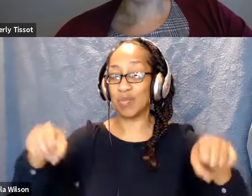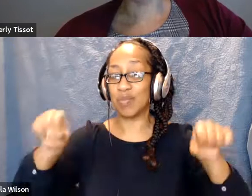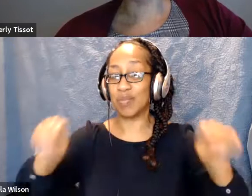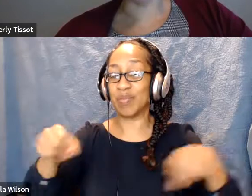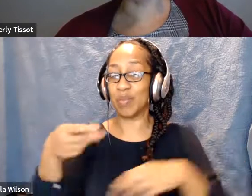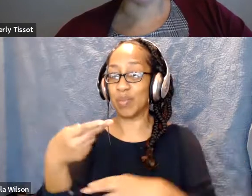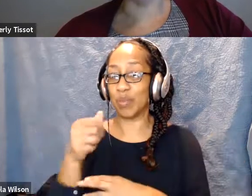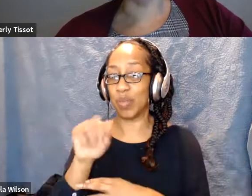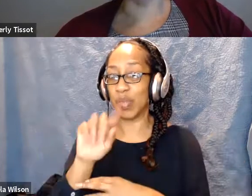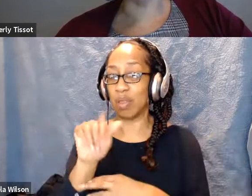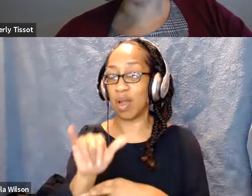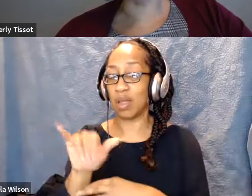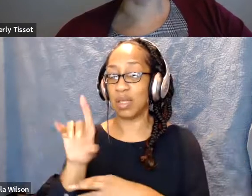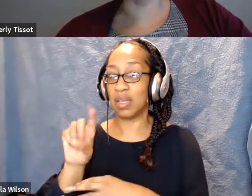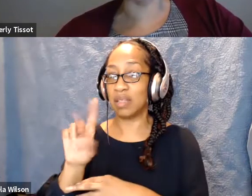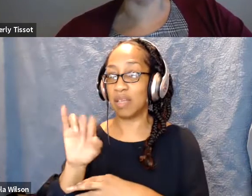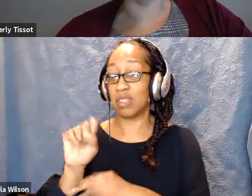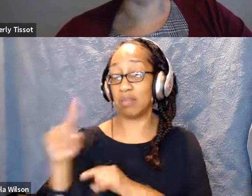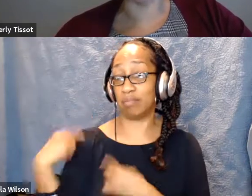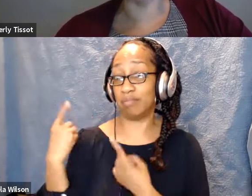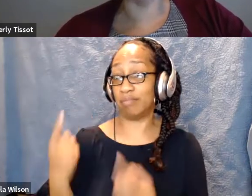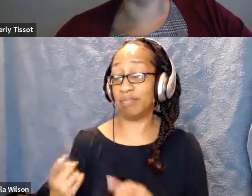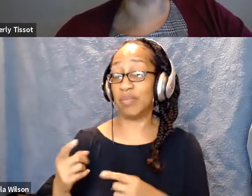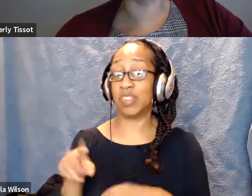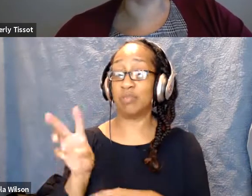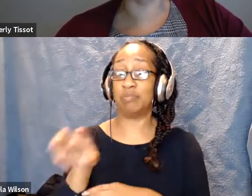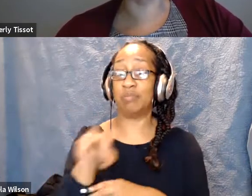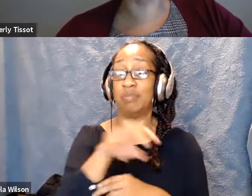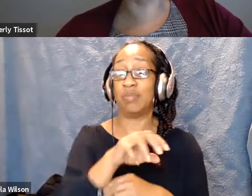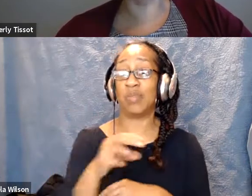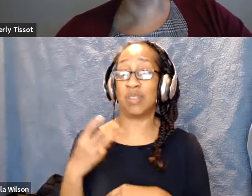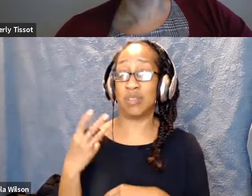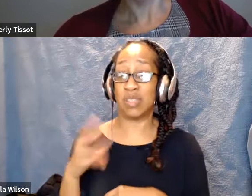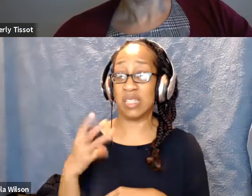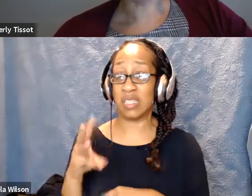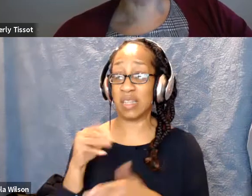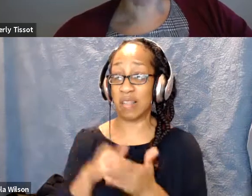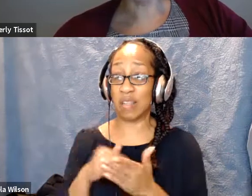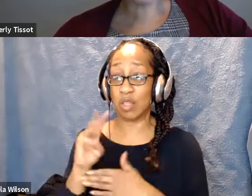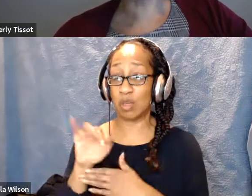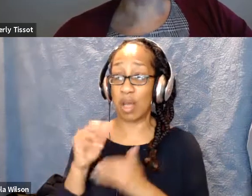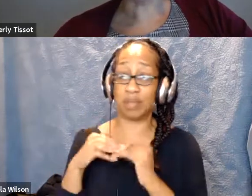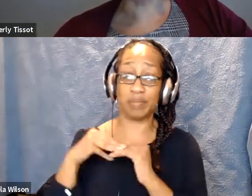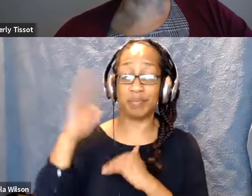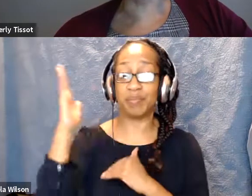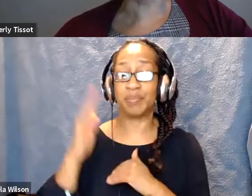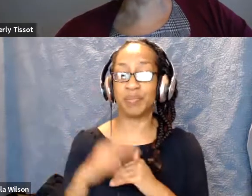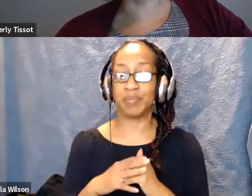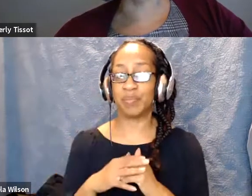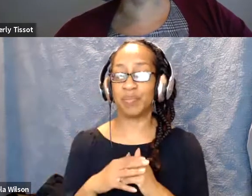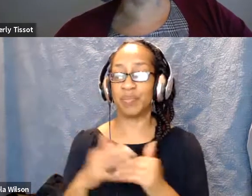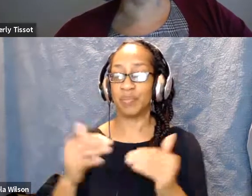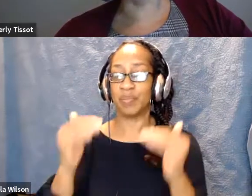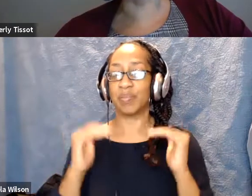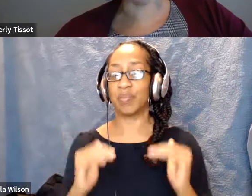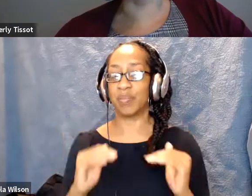over 60,000 miles through 36 states since 2016. Carol Doback joined the Rehabilitation